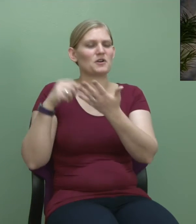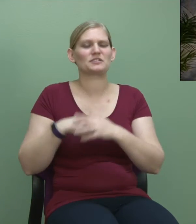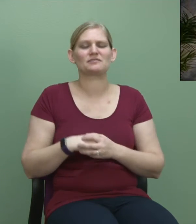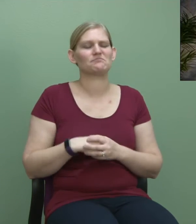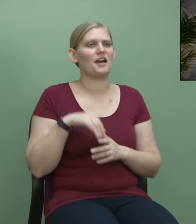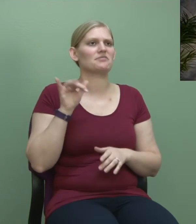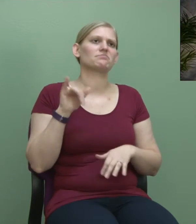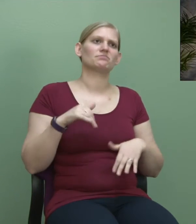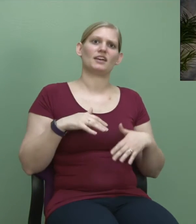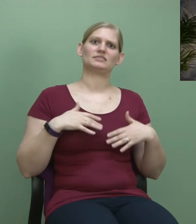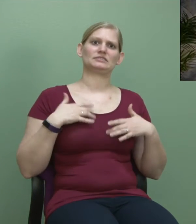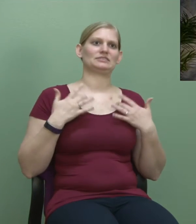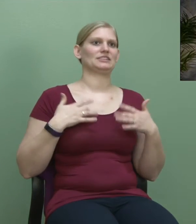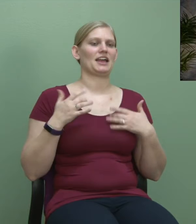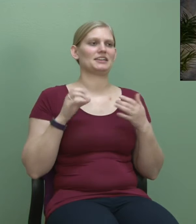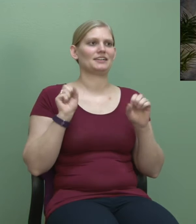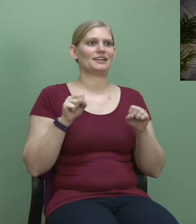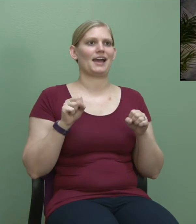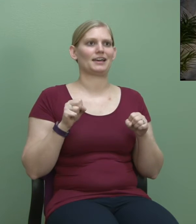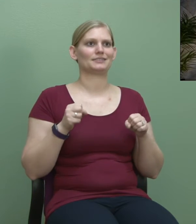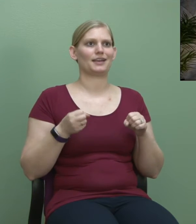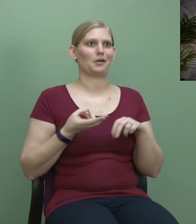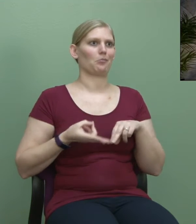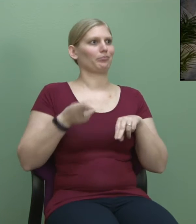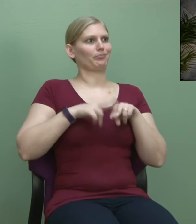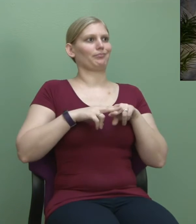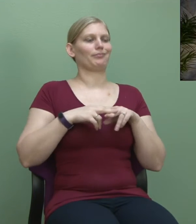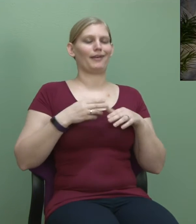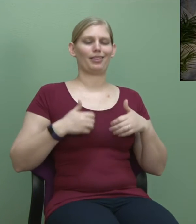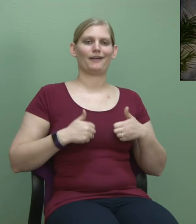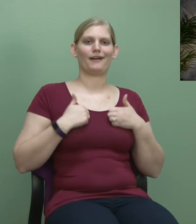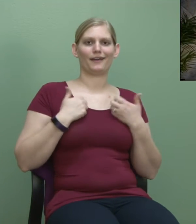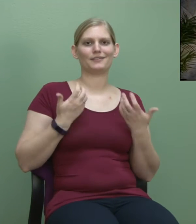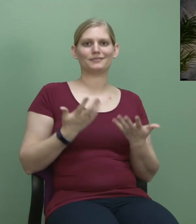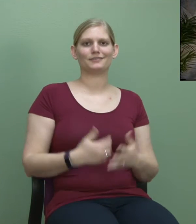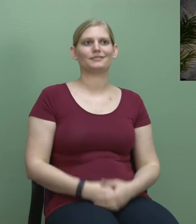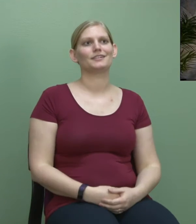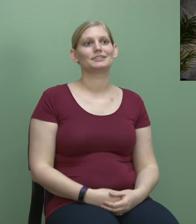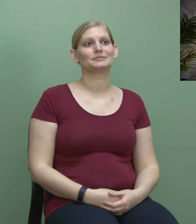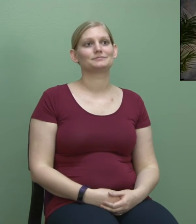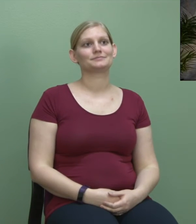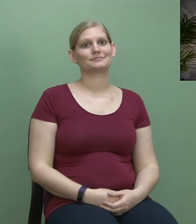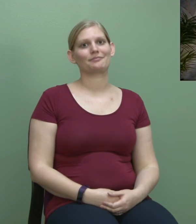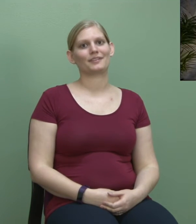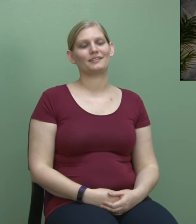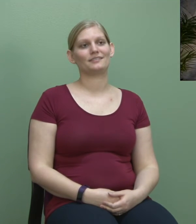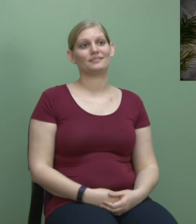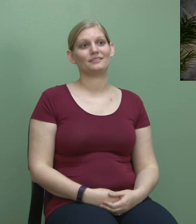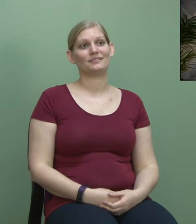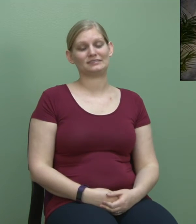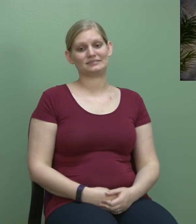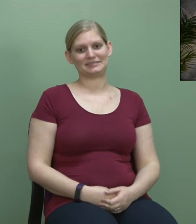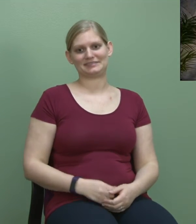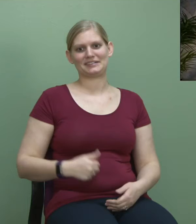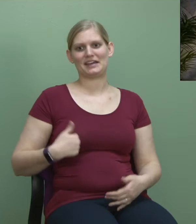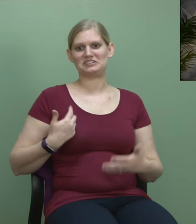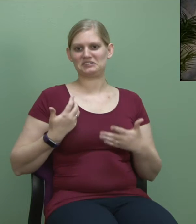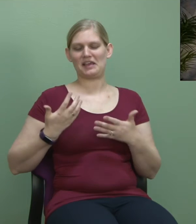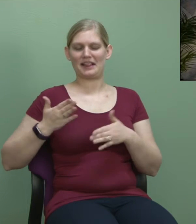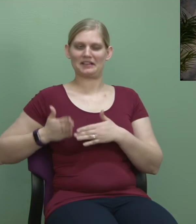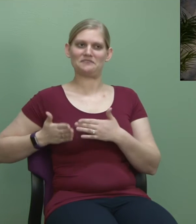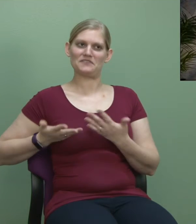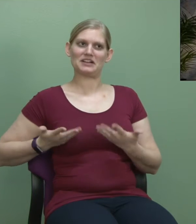and can really enrich all of our lives. In conclusion, I just wanted to say